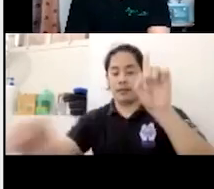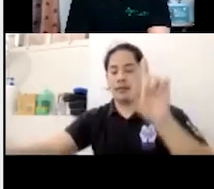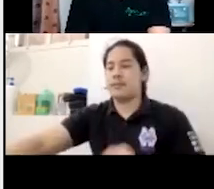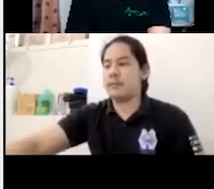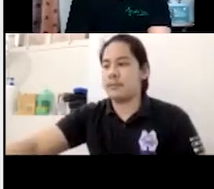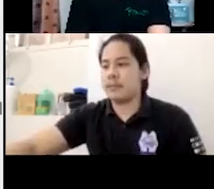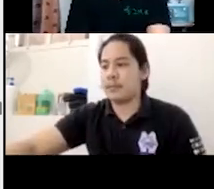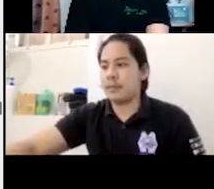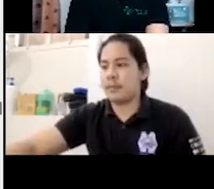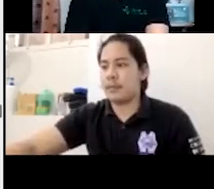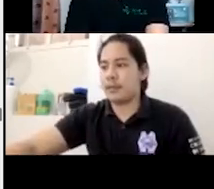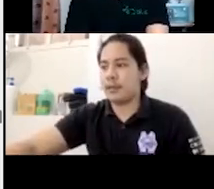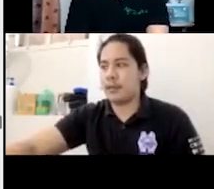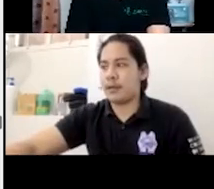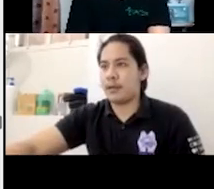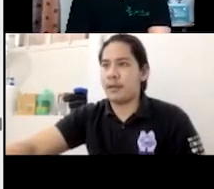16